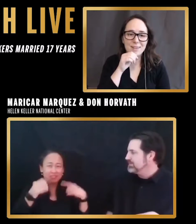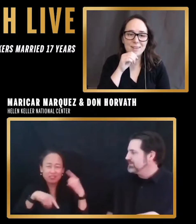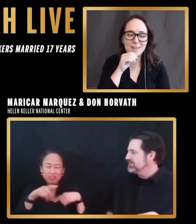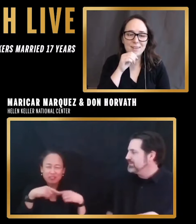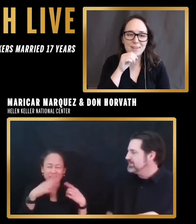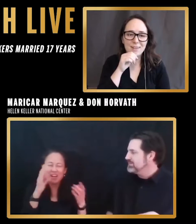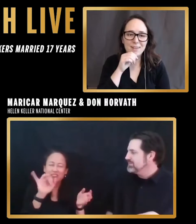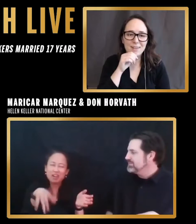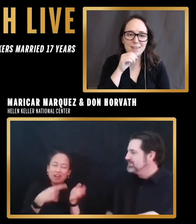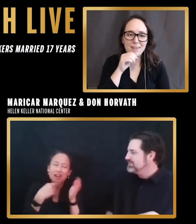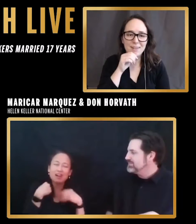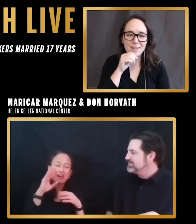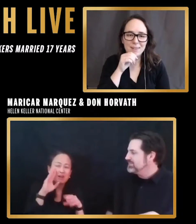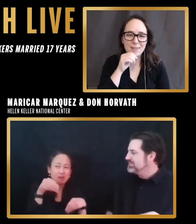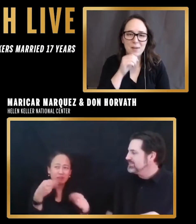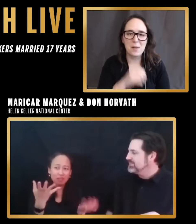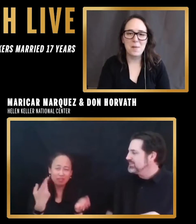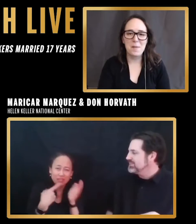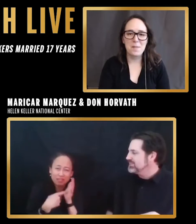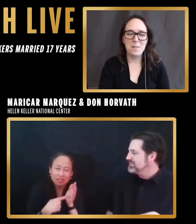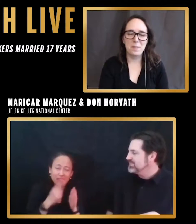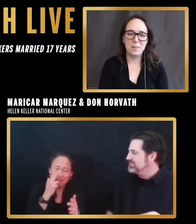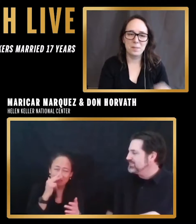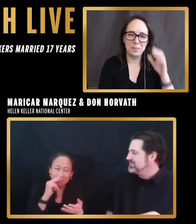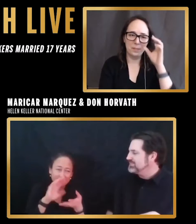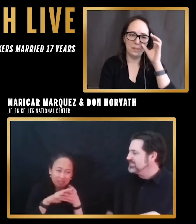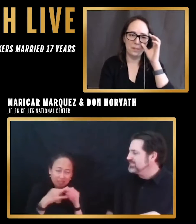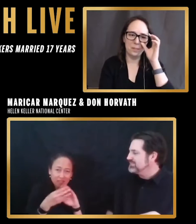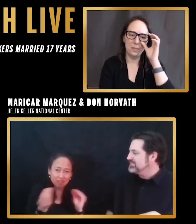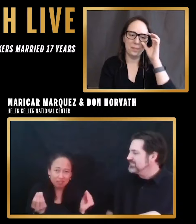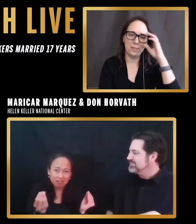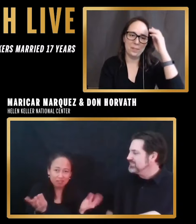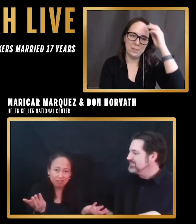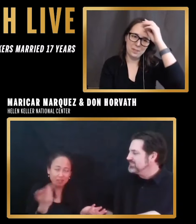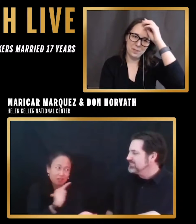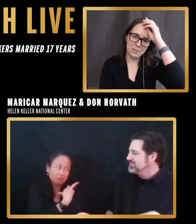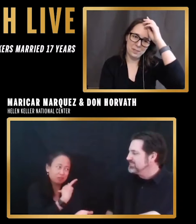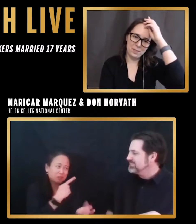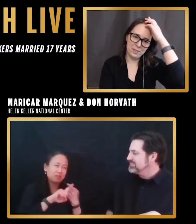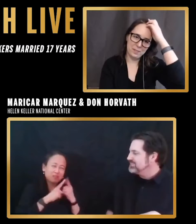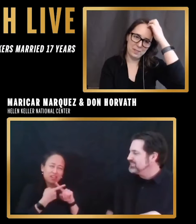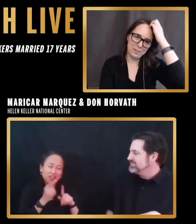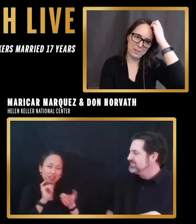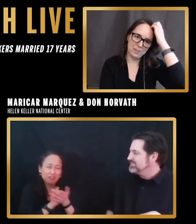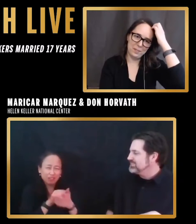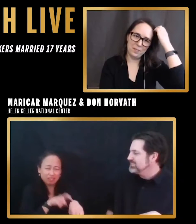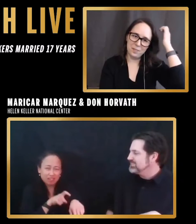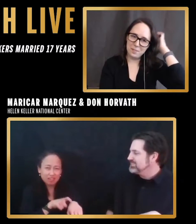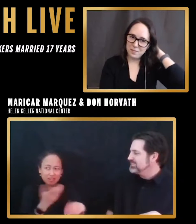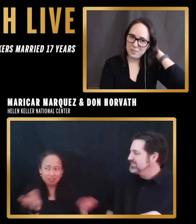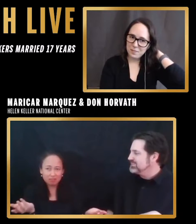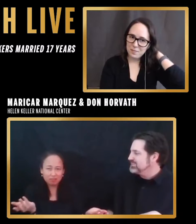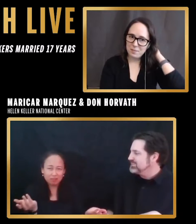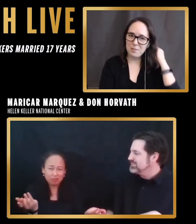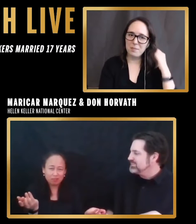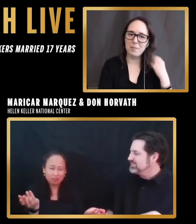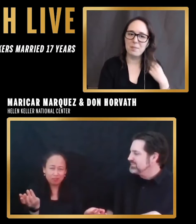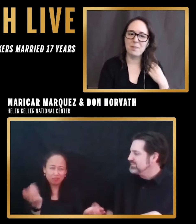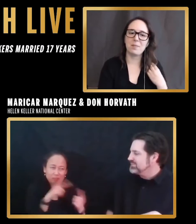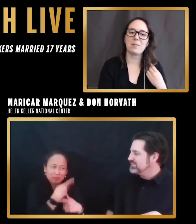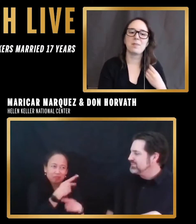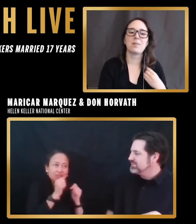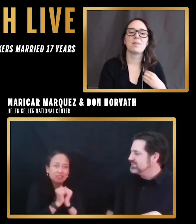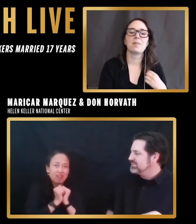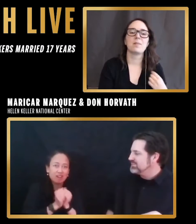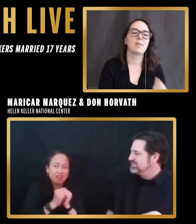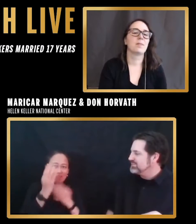Oh yeah. So going back to Don and his signing skills. So a funny story is that when